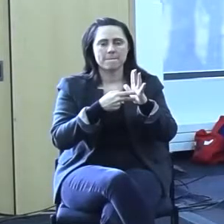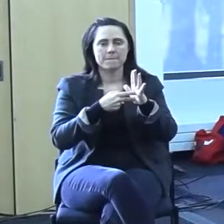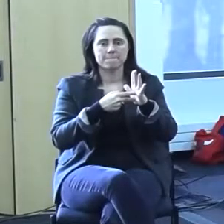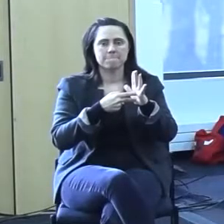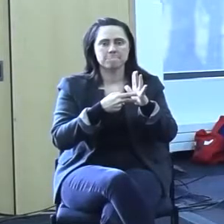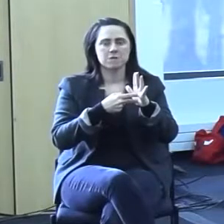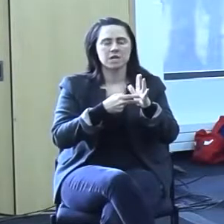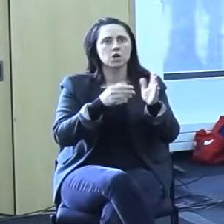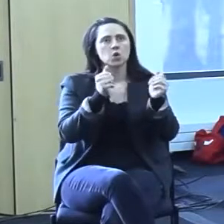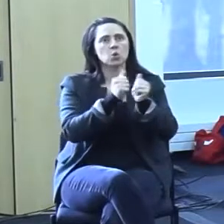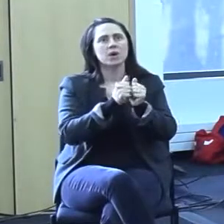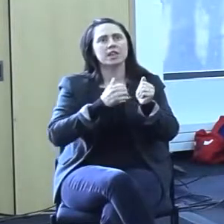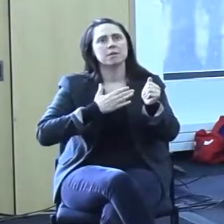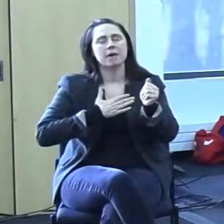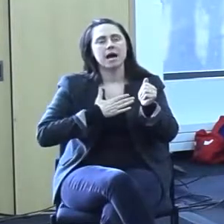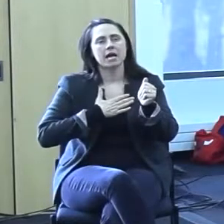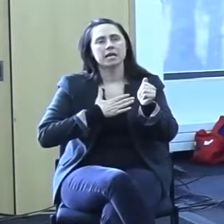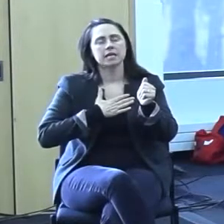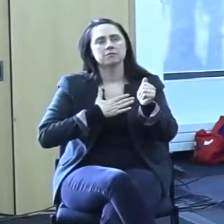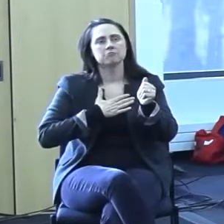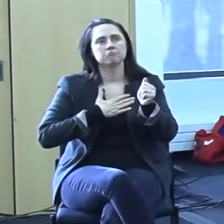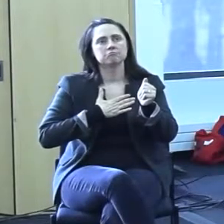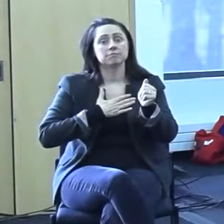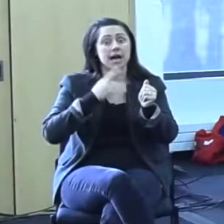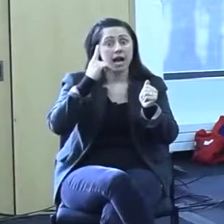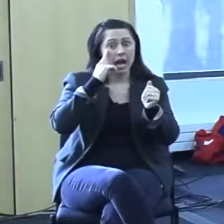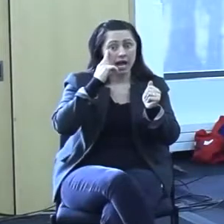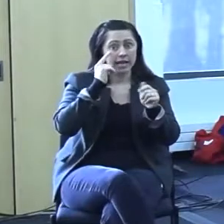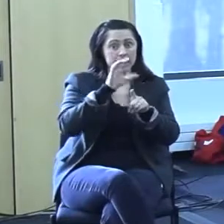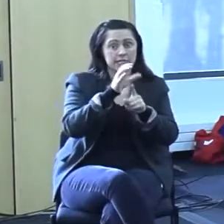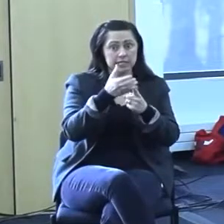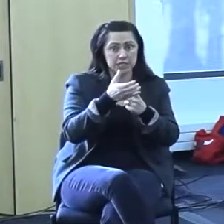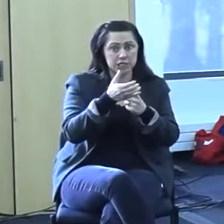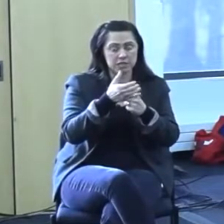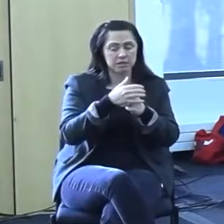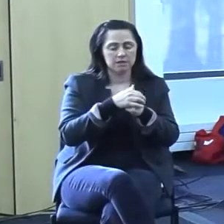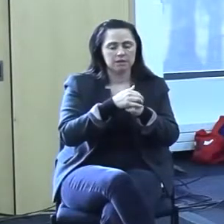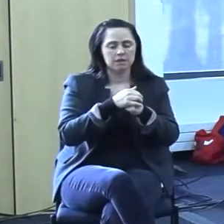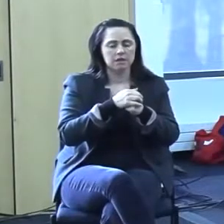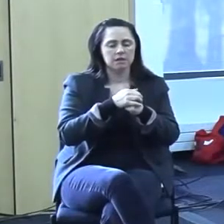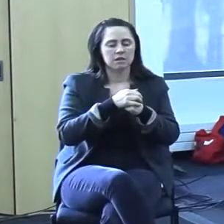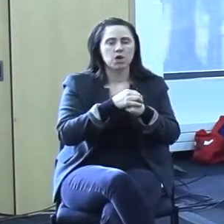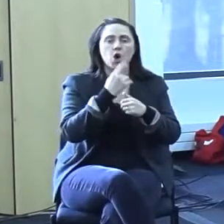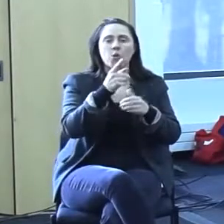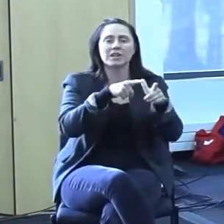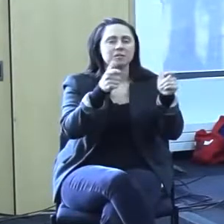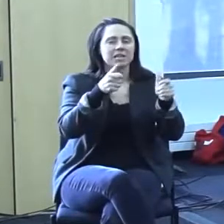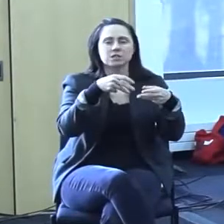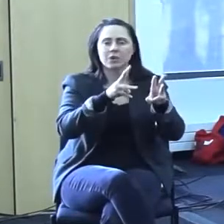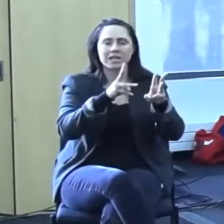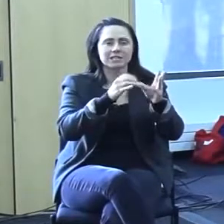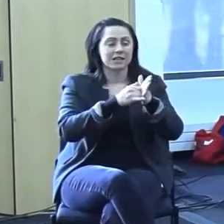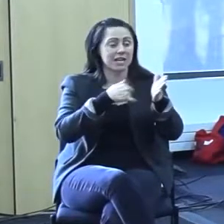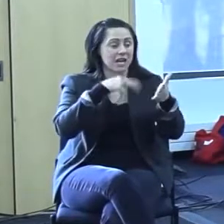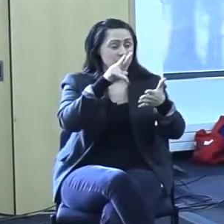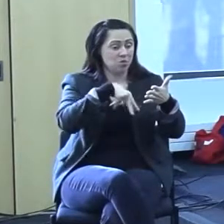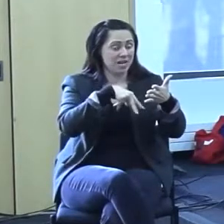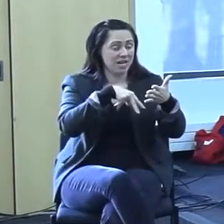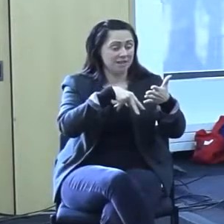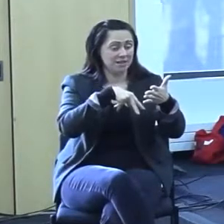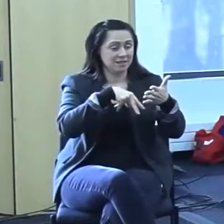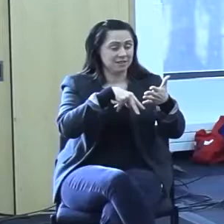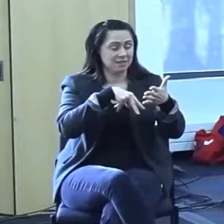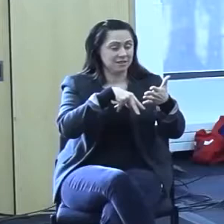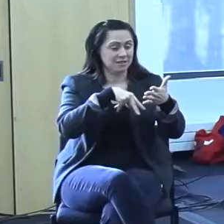in terms of my eye condition, that one of the biggest ways that everything would